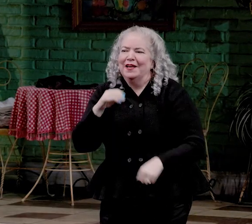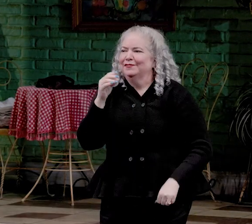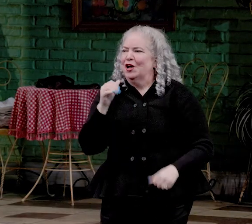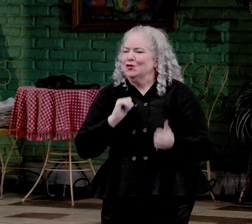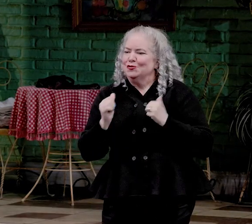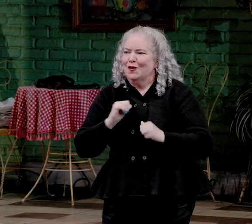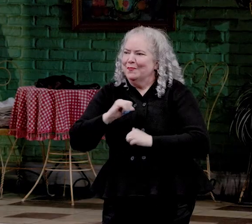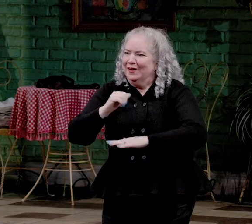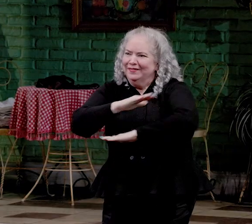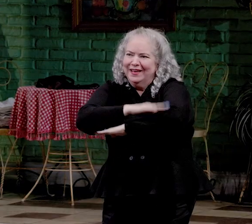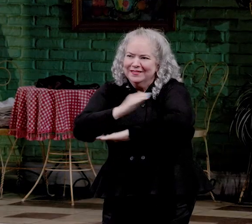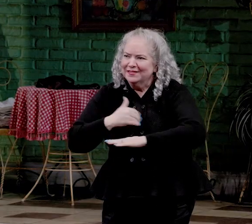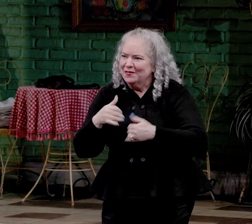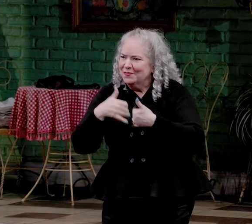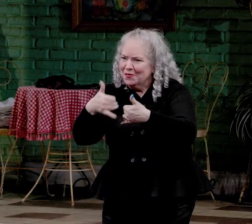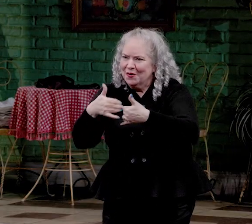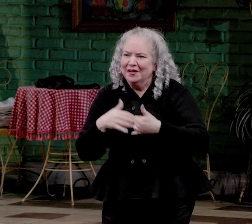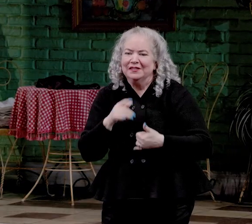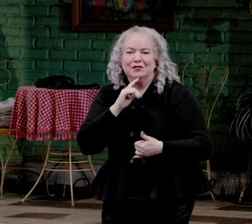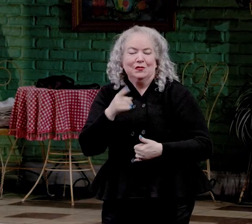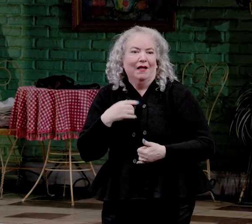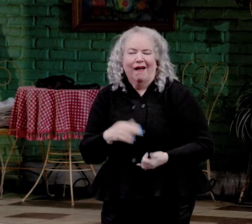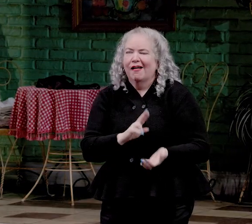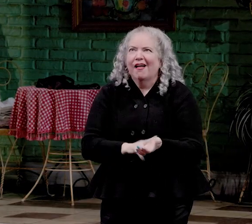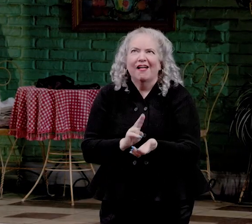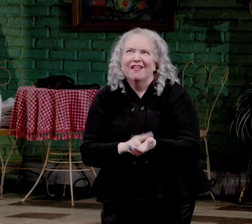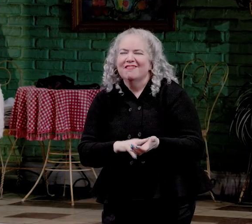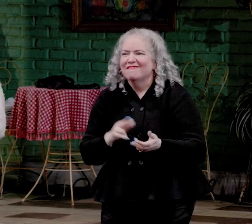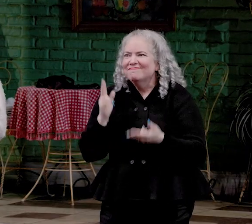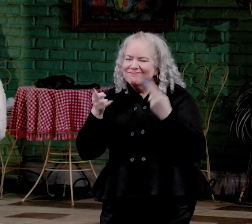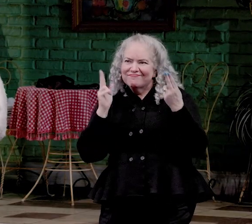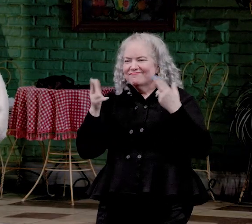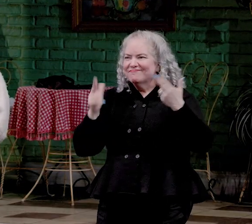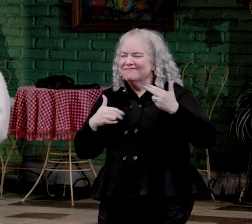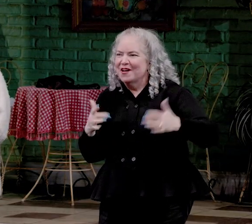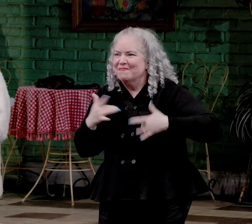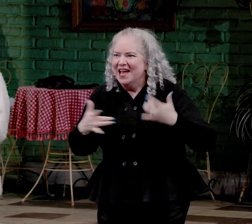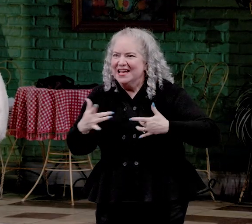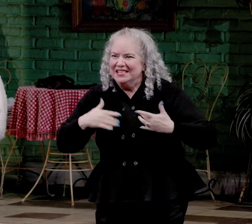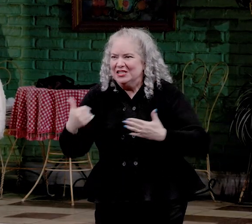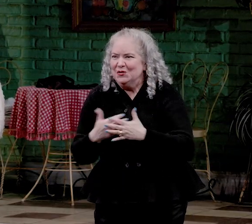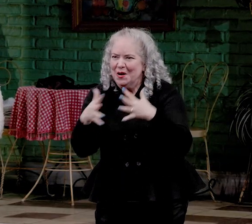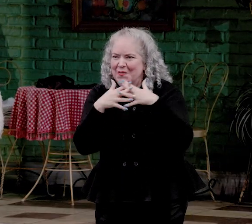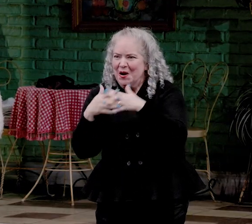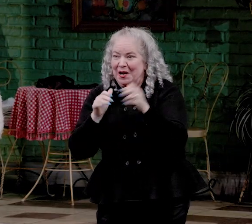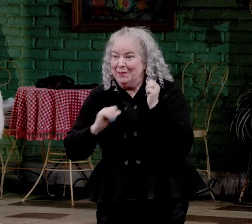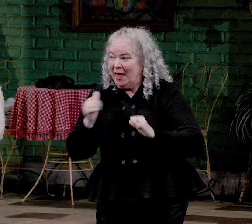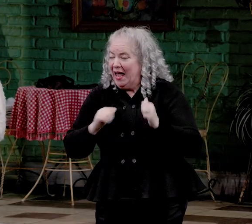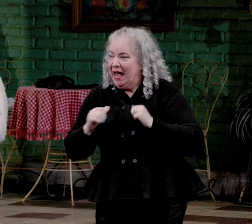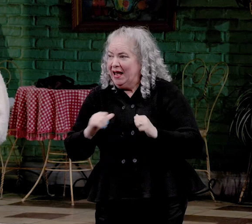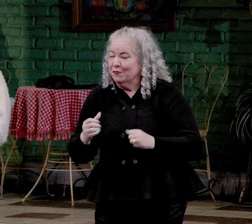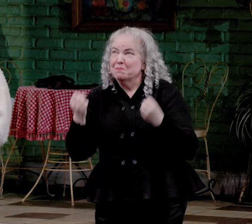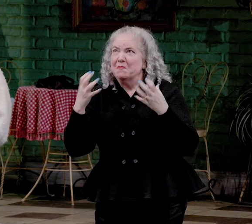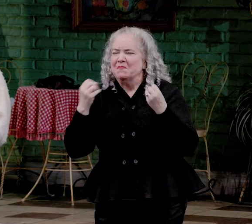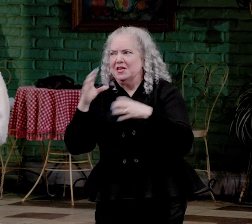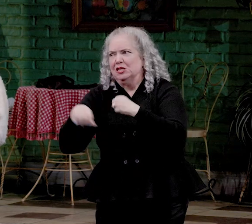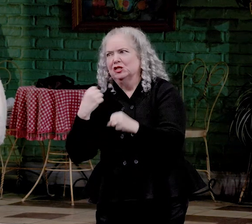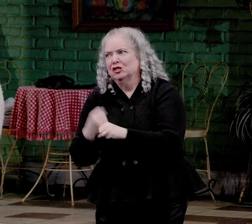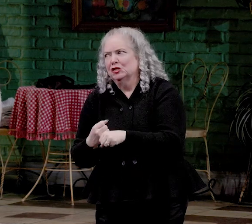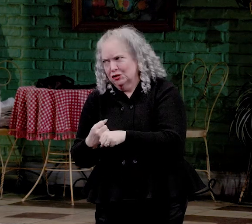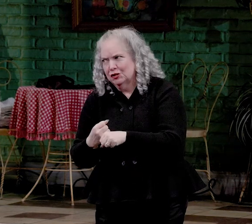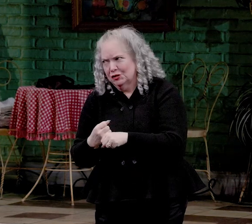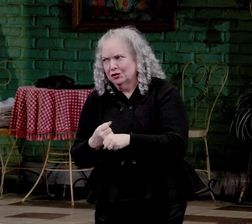Award, Purpose is a thumping, riveting, guns-blazing, major new American play. And for decades,